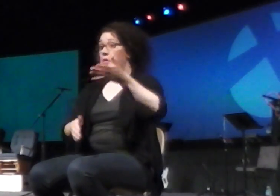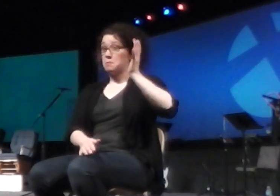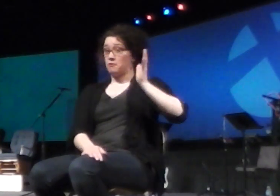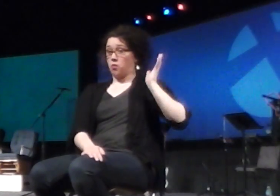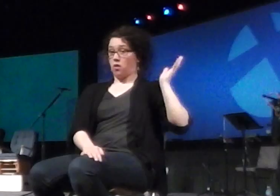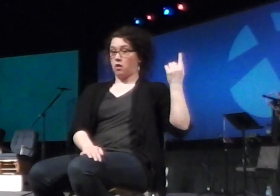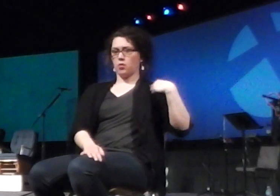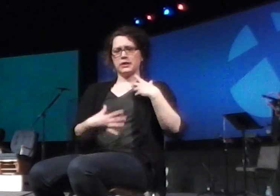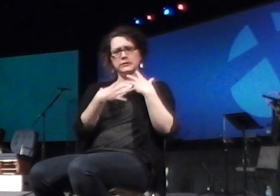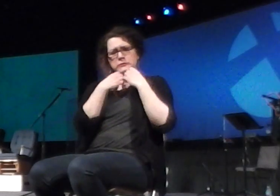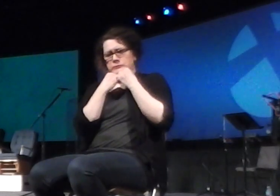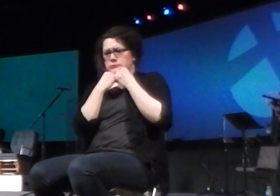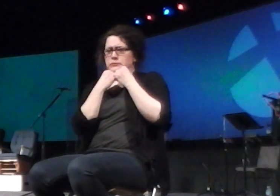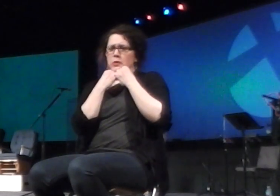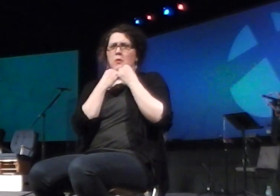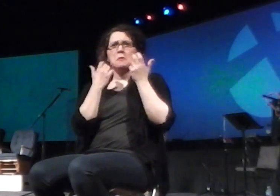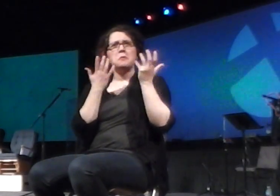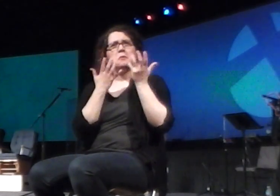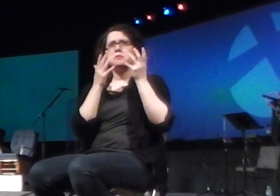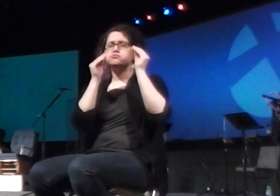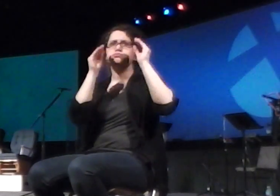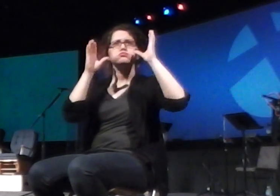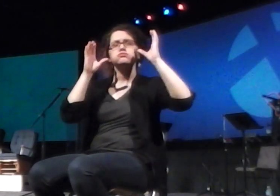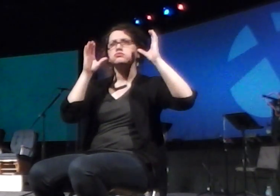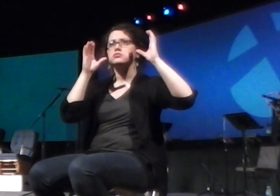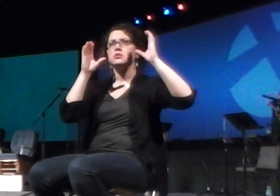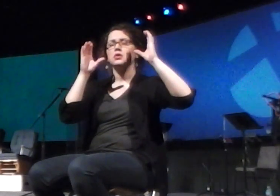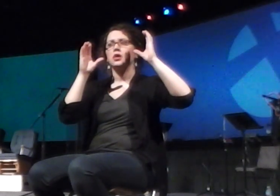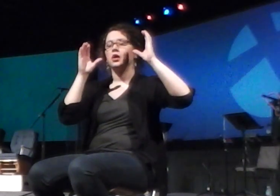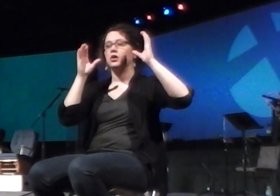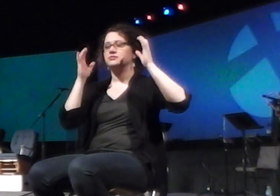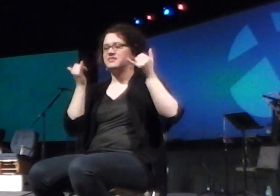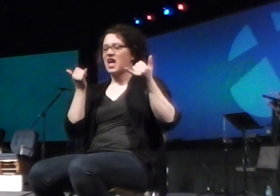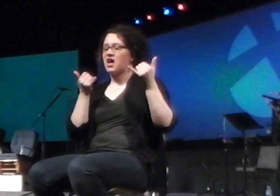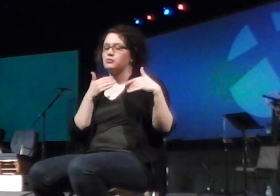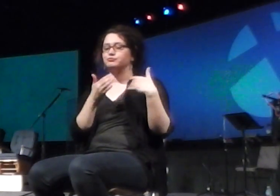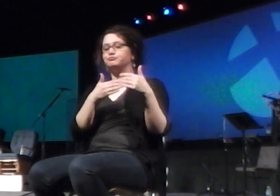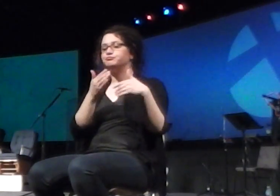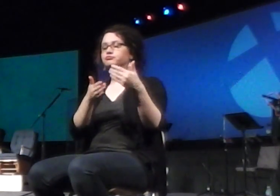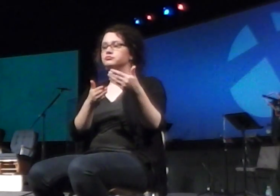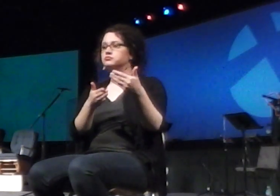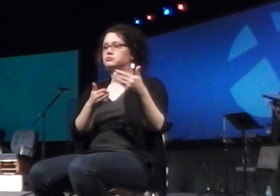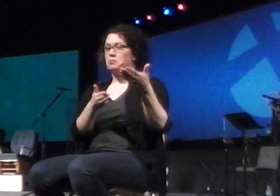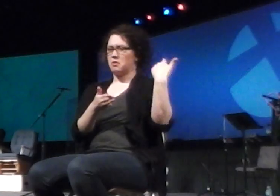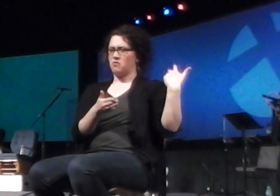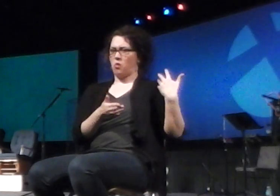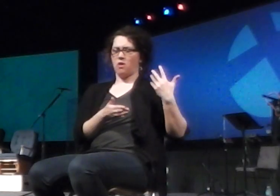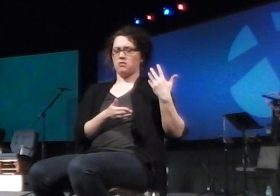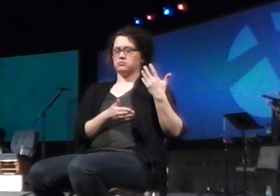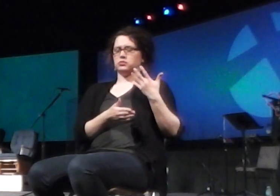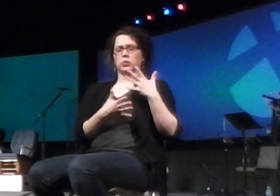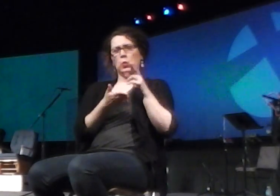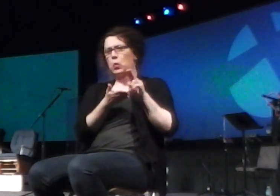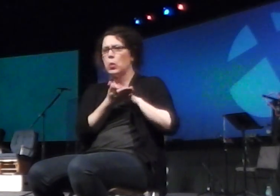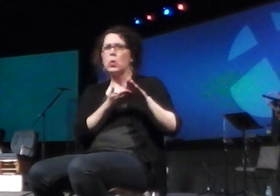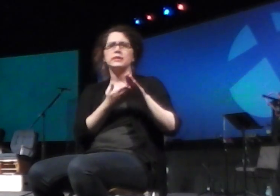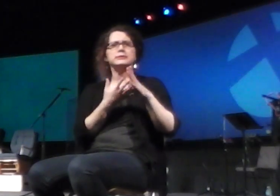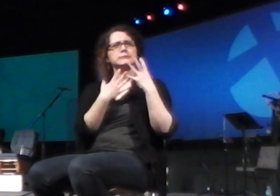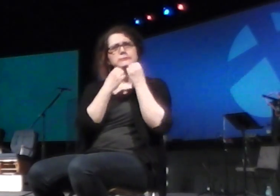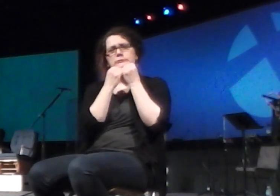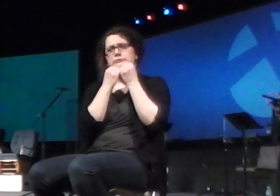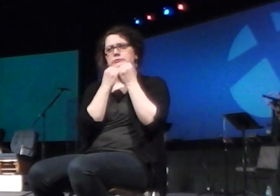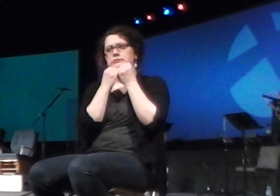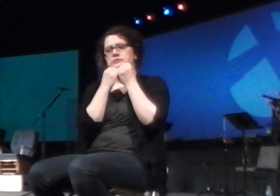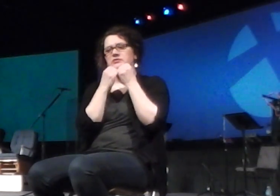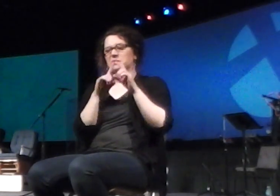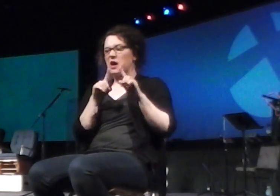time were sacred, were awe-inspired, they inspired awe. And they were sacred and they were holy to us. We've gone to church all our